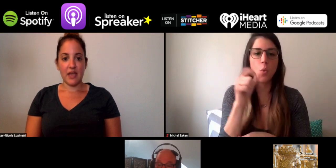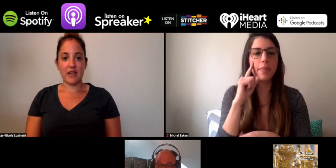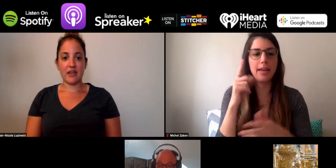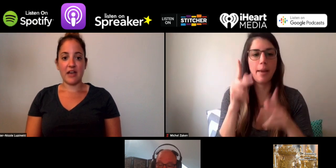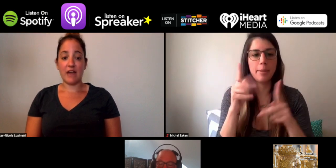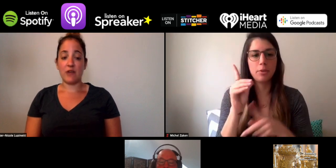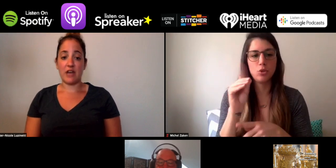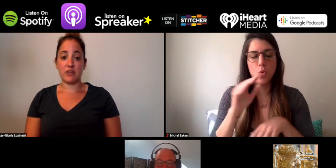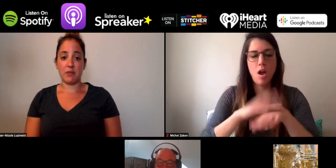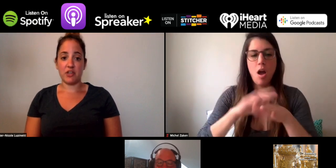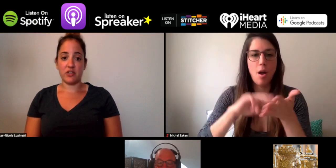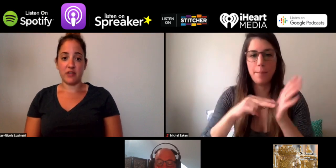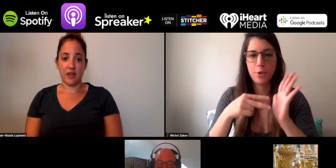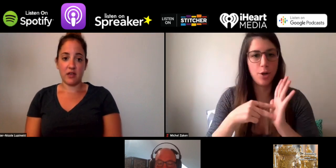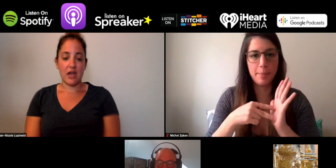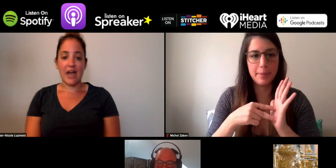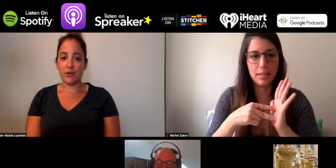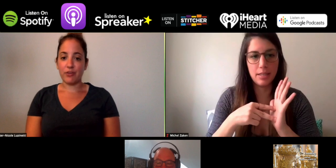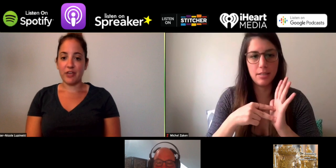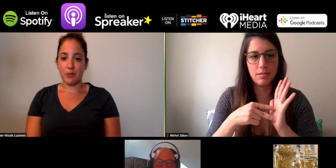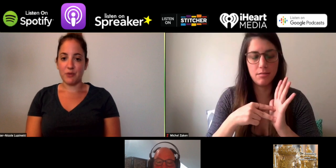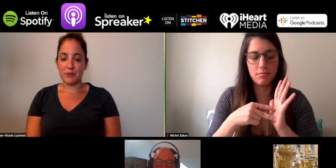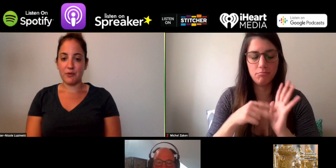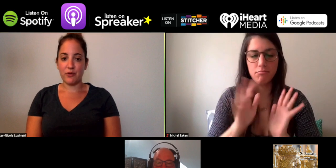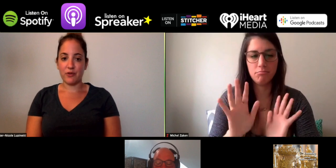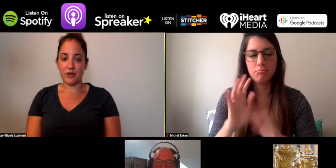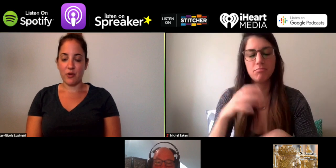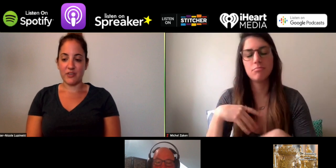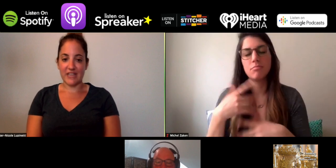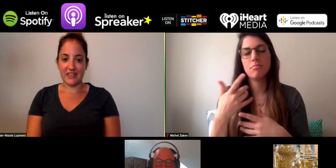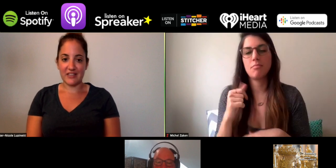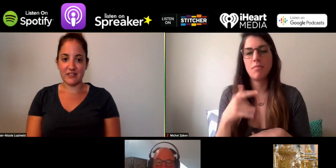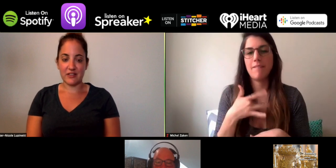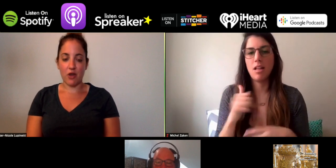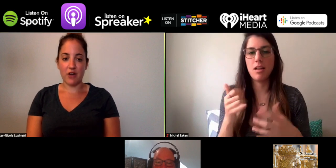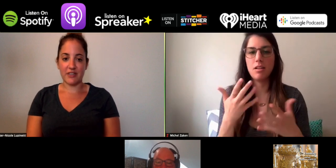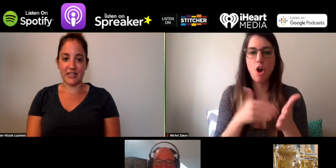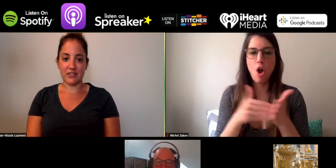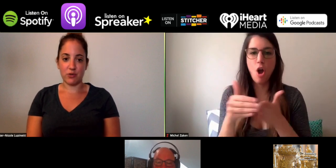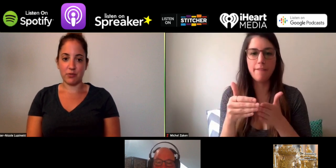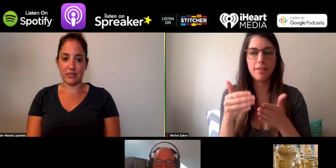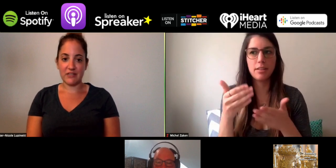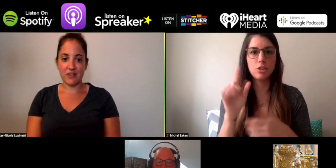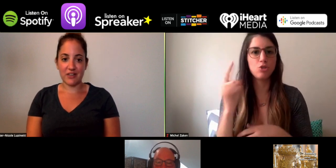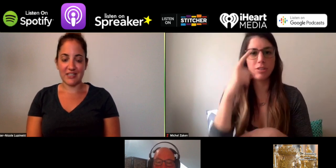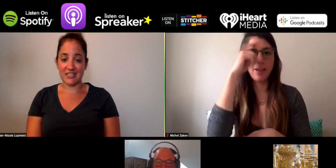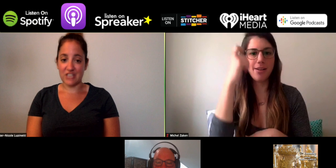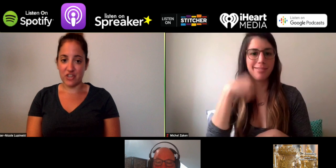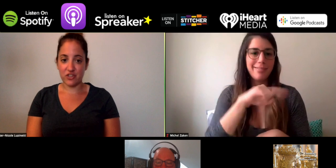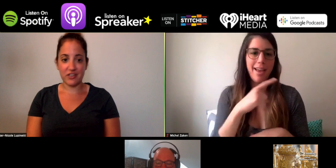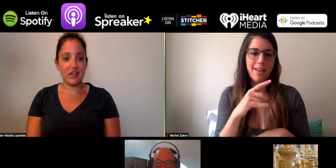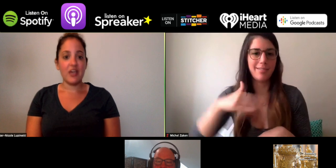Another, I just want to mention that I don't think most people, you know, say these oddest things or believe these oddest